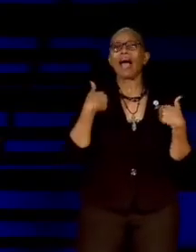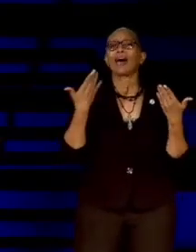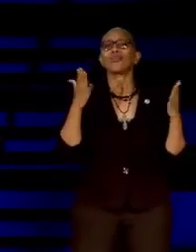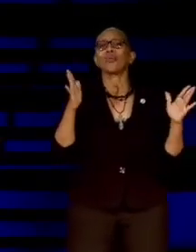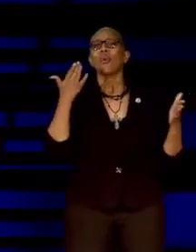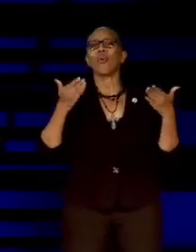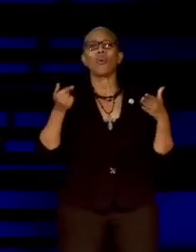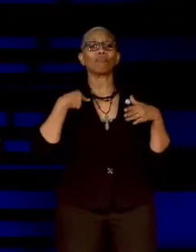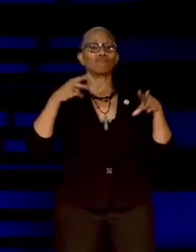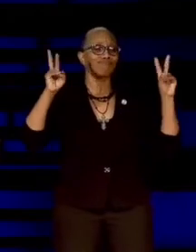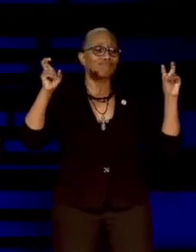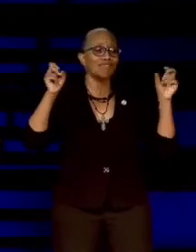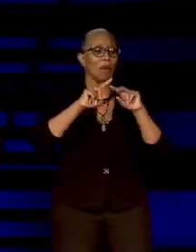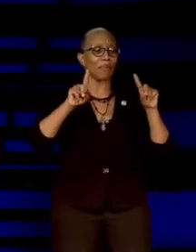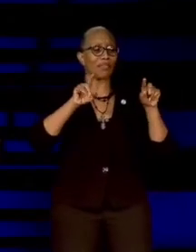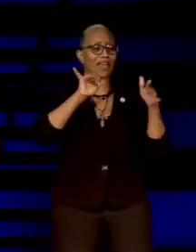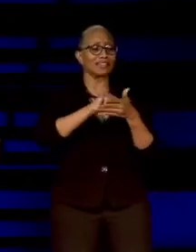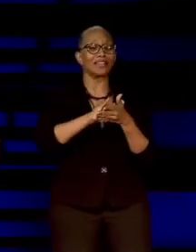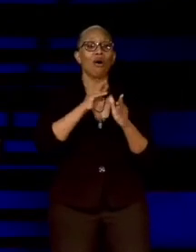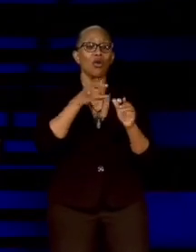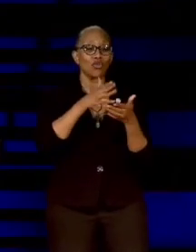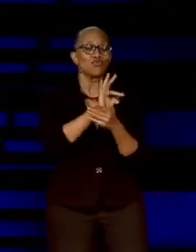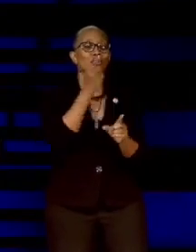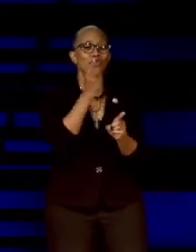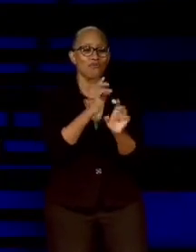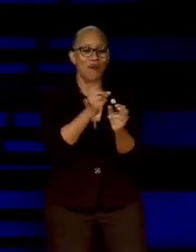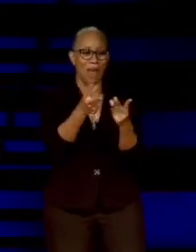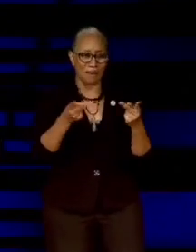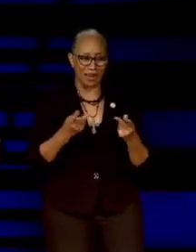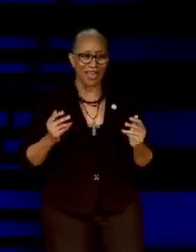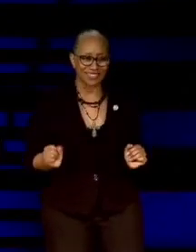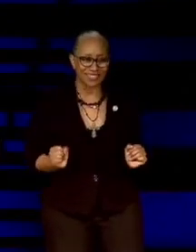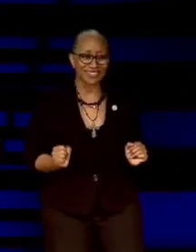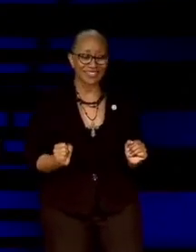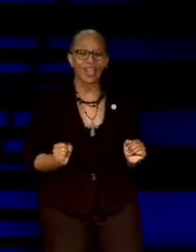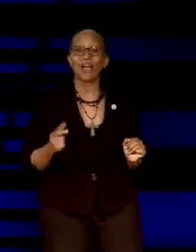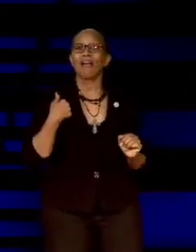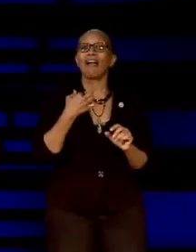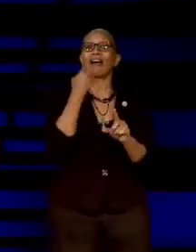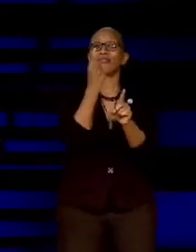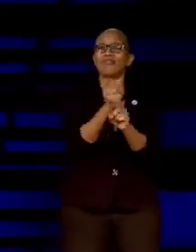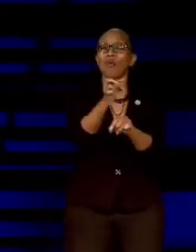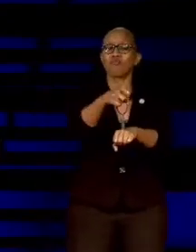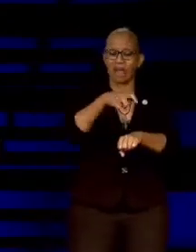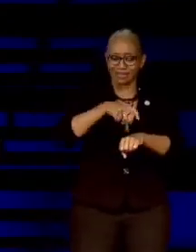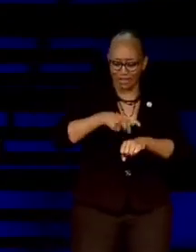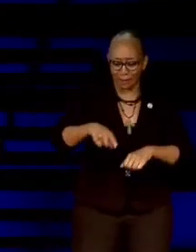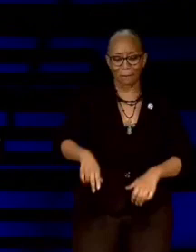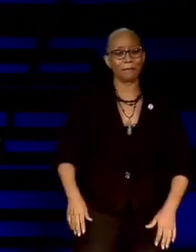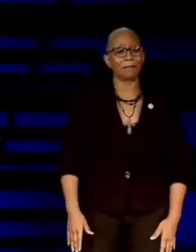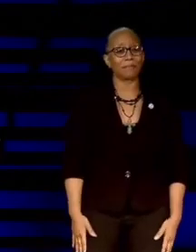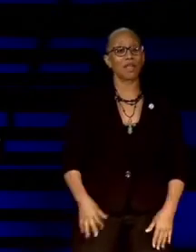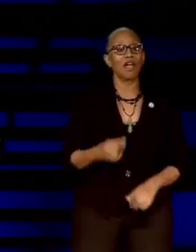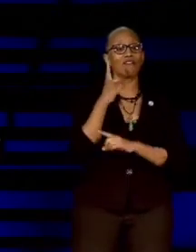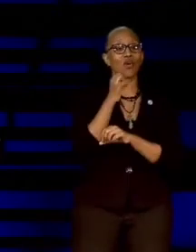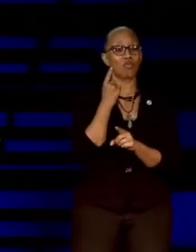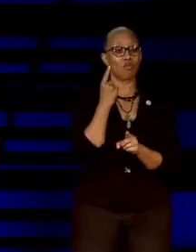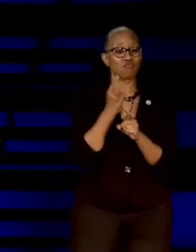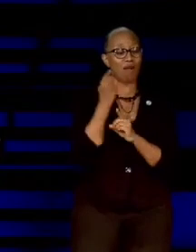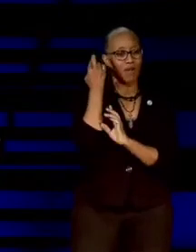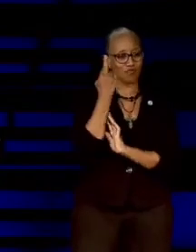know, this is cliche, but I just feel like saying you're in the right place at the right time for the